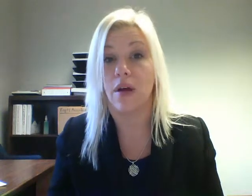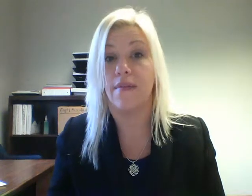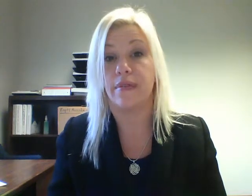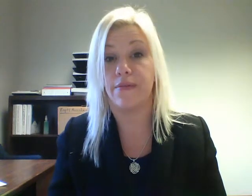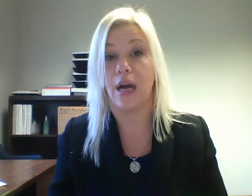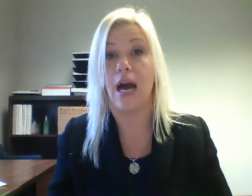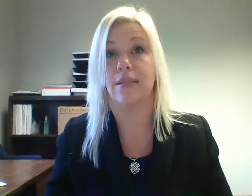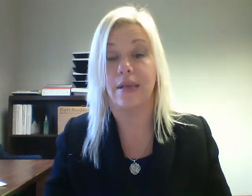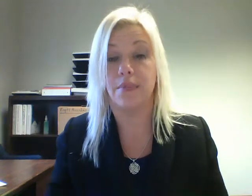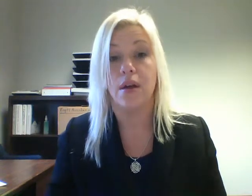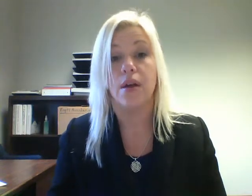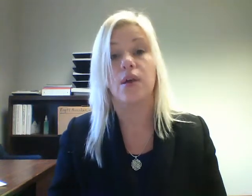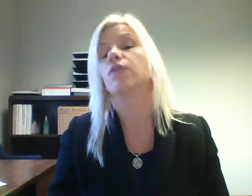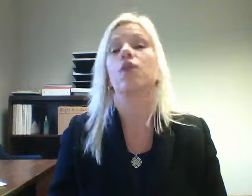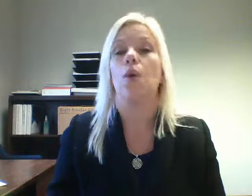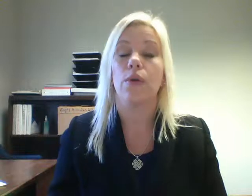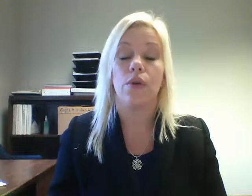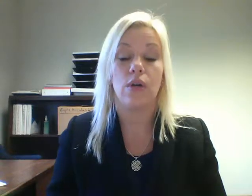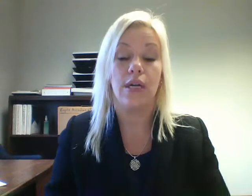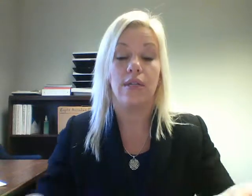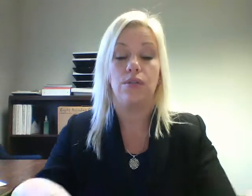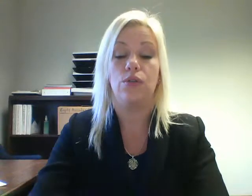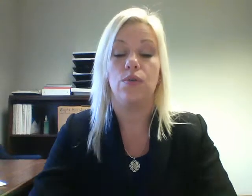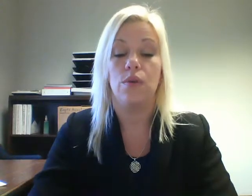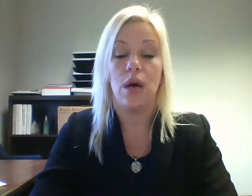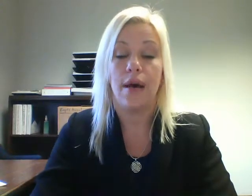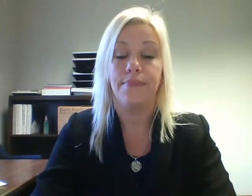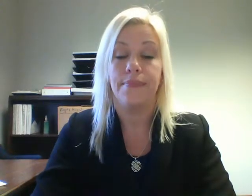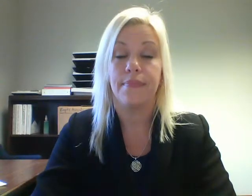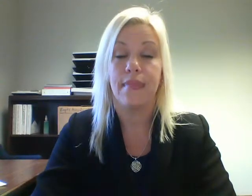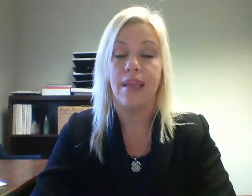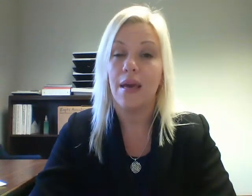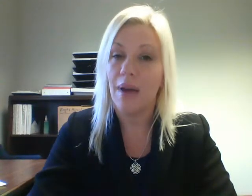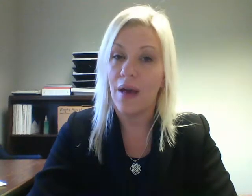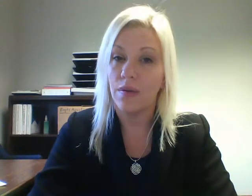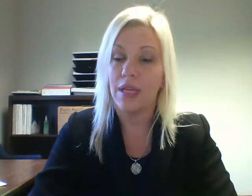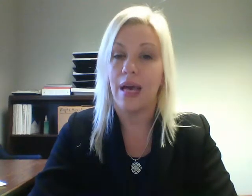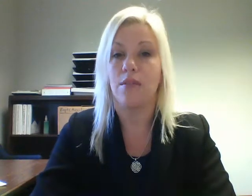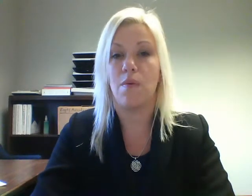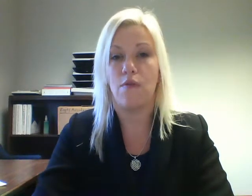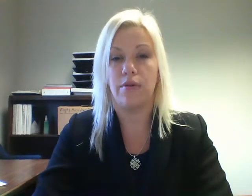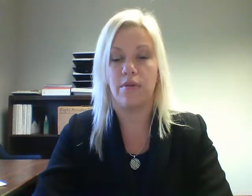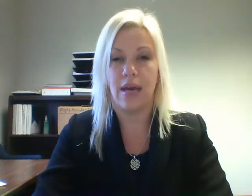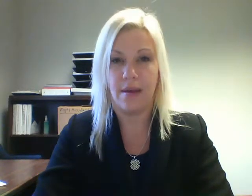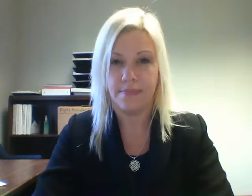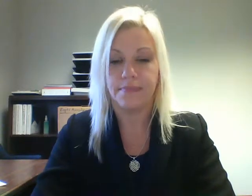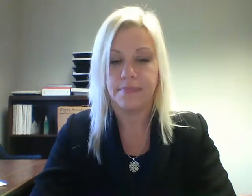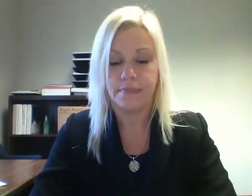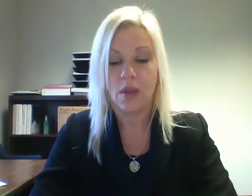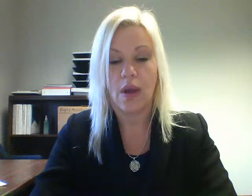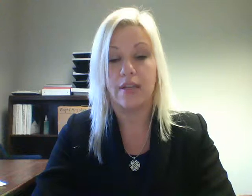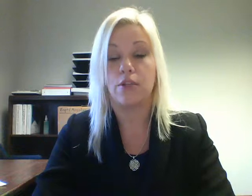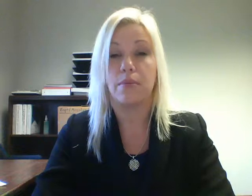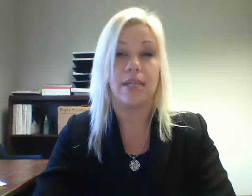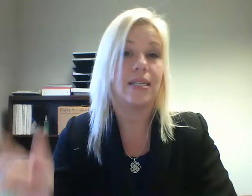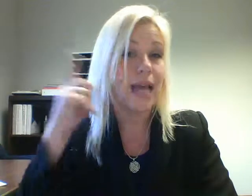have different concepts. So you're going to need to think about signs before you sign them. Okay, just because they sound